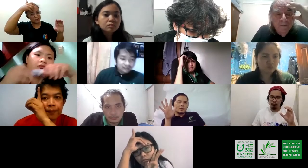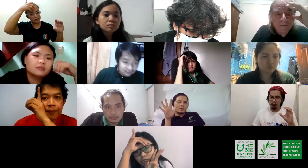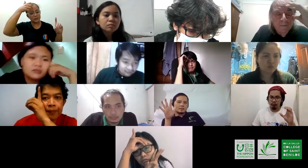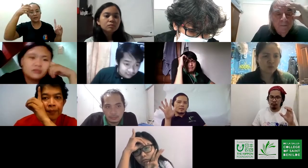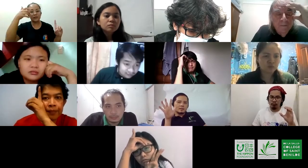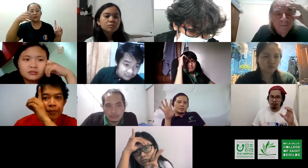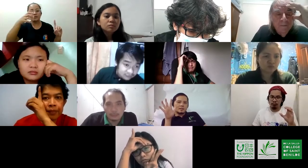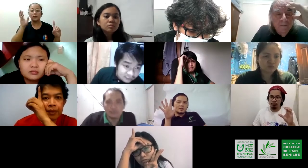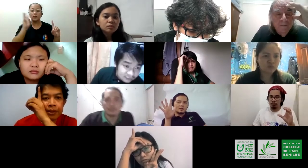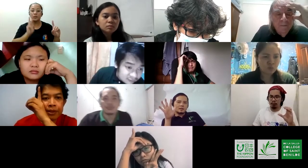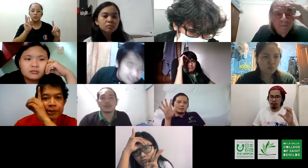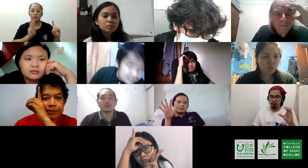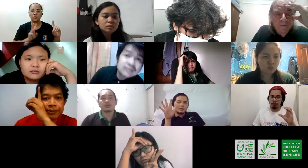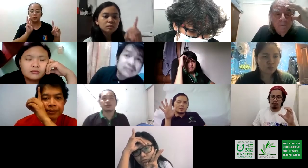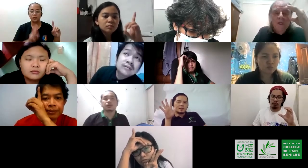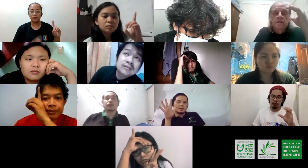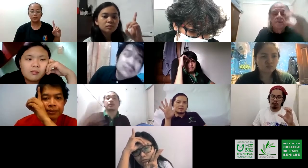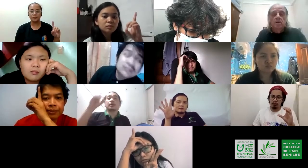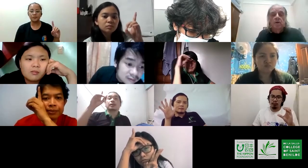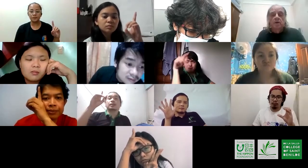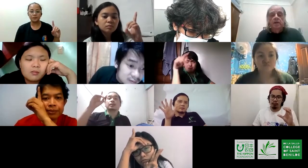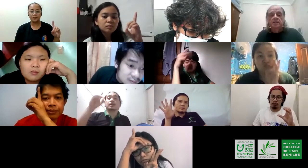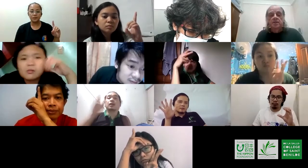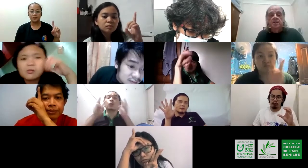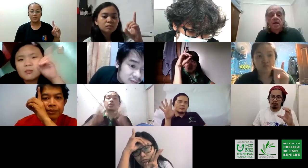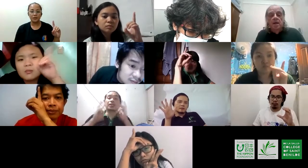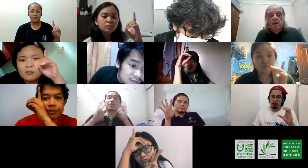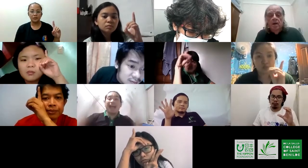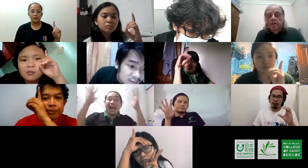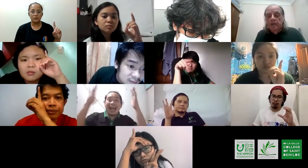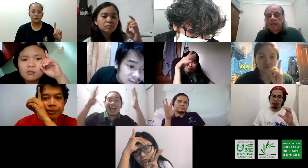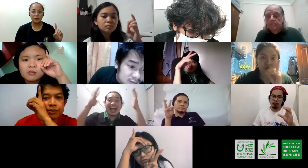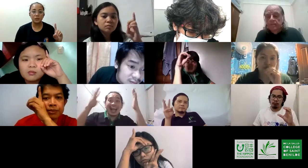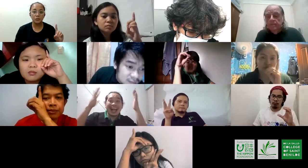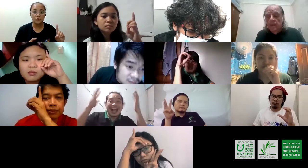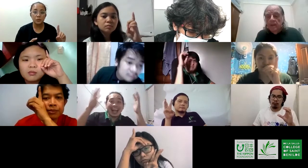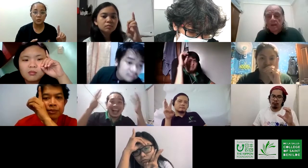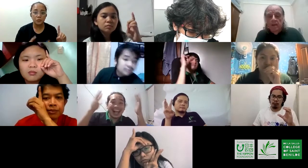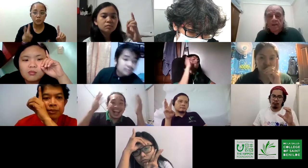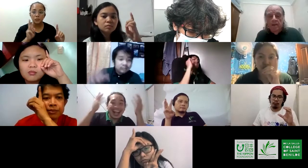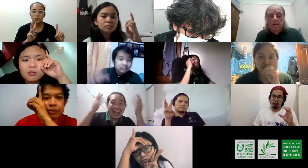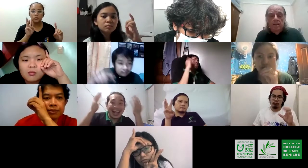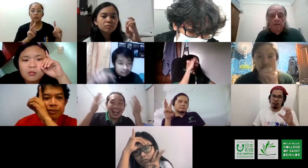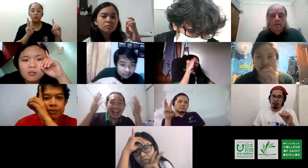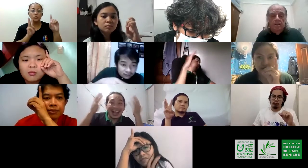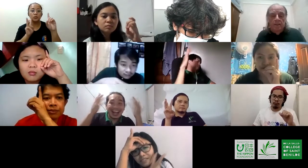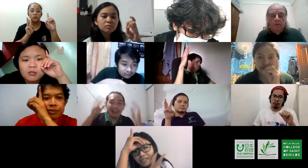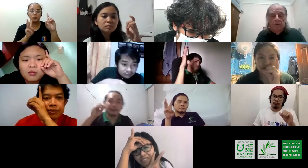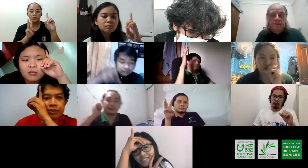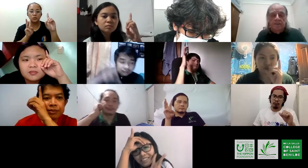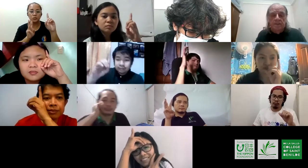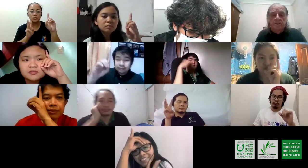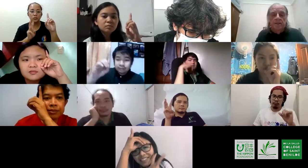blank wrote the first linguistics dissertation on a sign language. A, Casterline, B, Kronberg, C, Stokey, D,